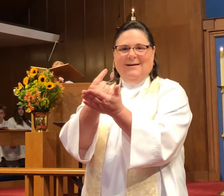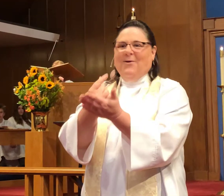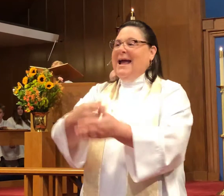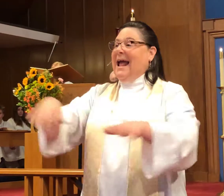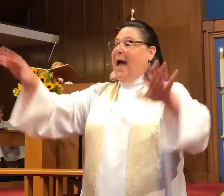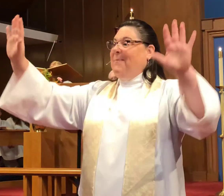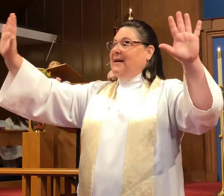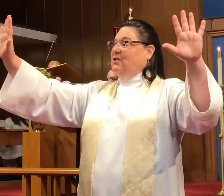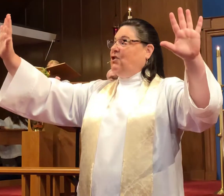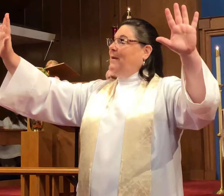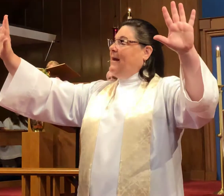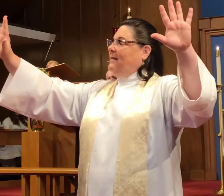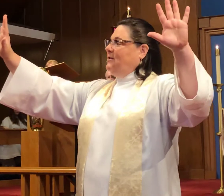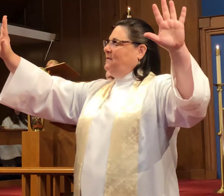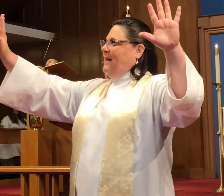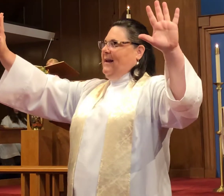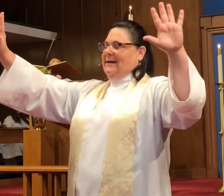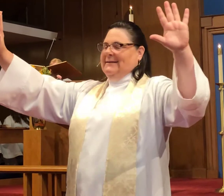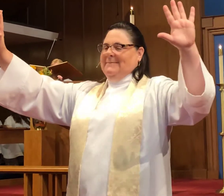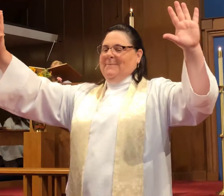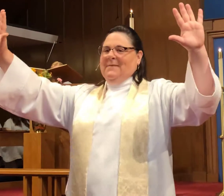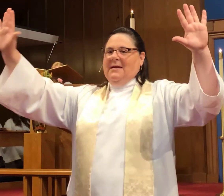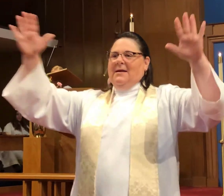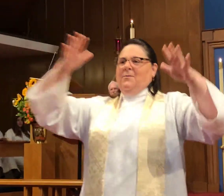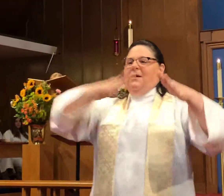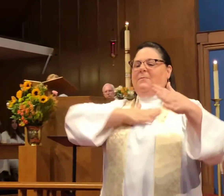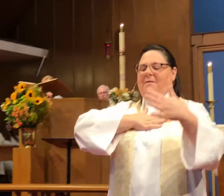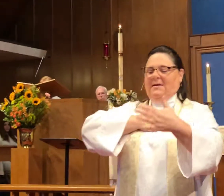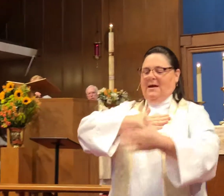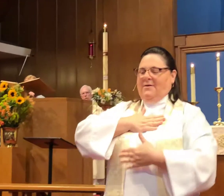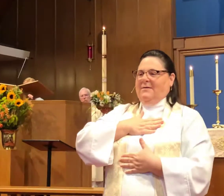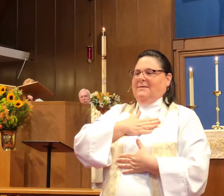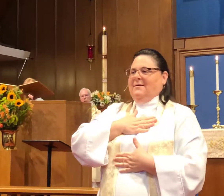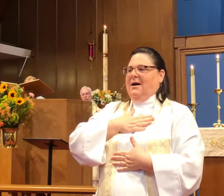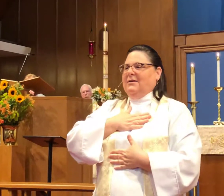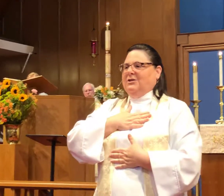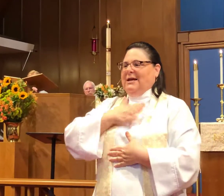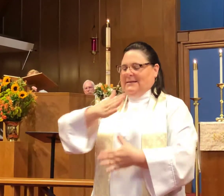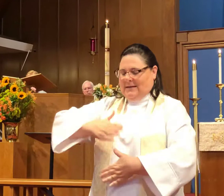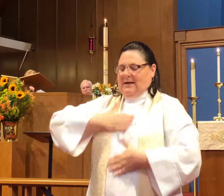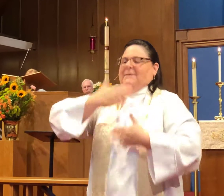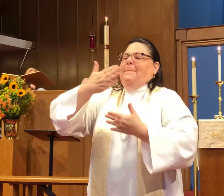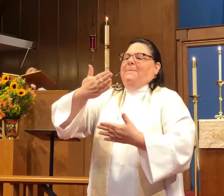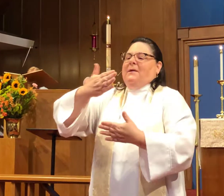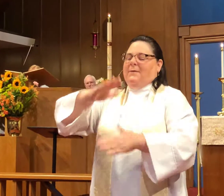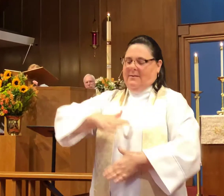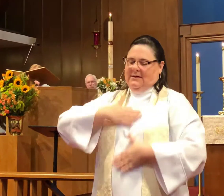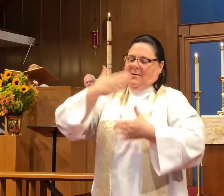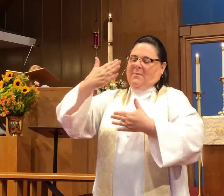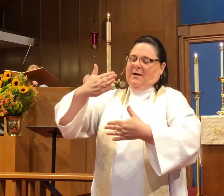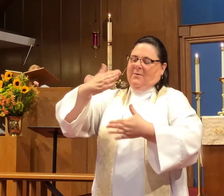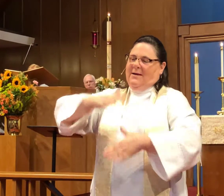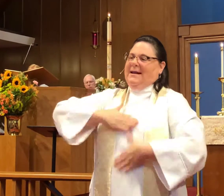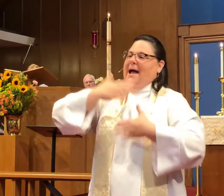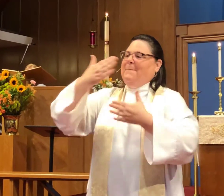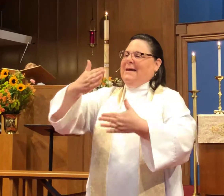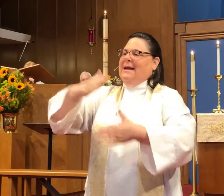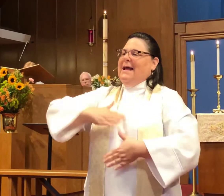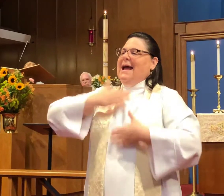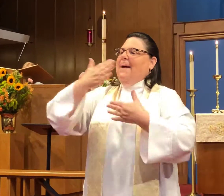Okay, happy is two hands, two flat hands. One above the other, on your chest, move up and around, up and around, happy. Happy,